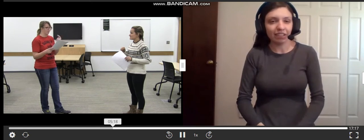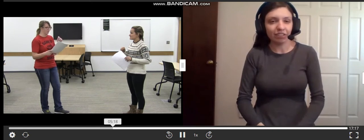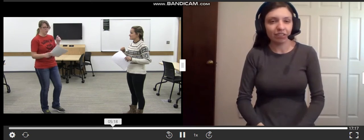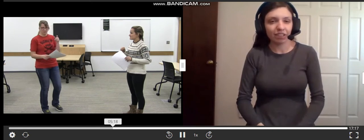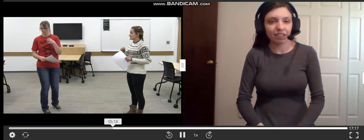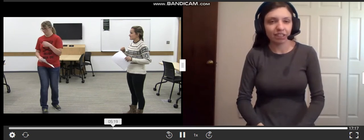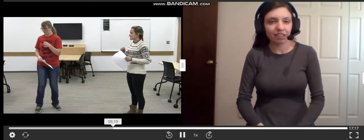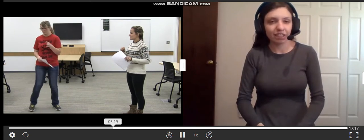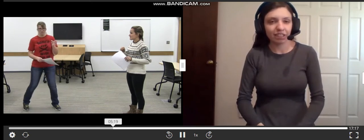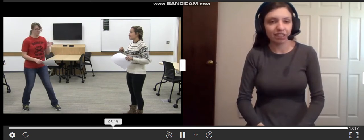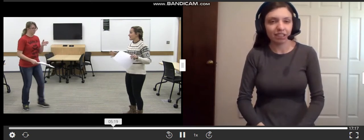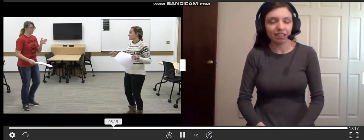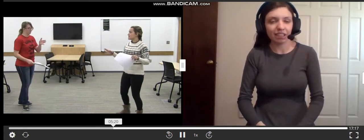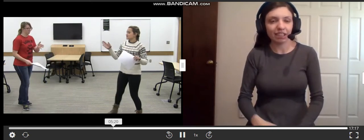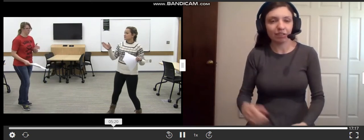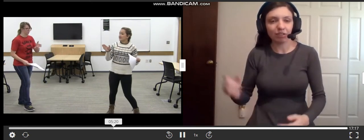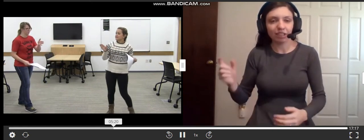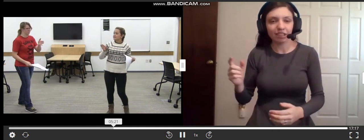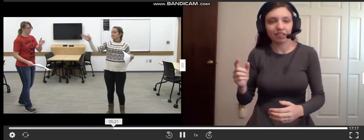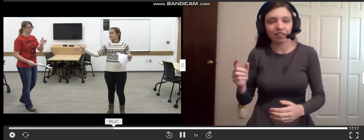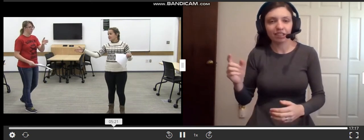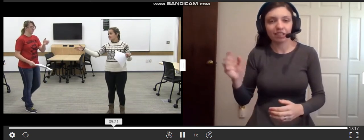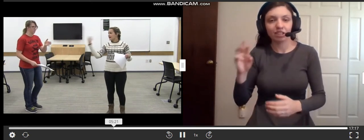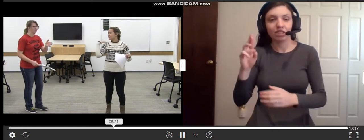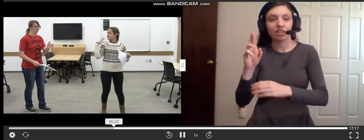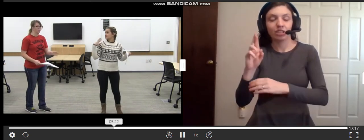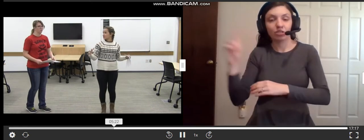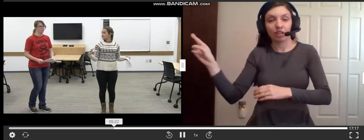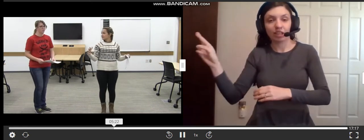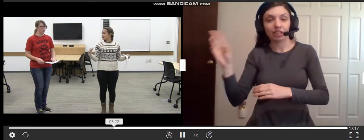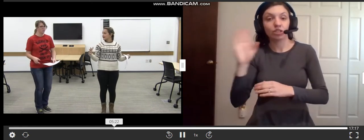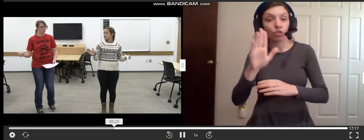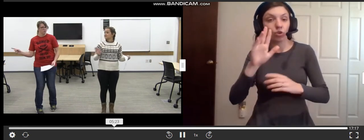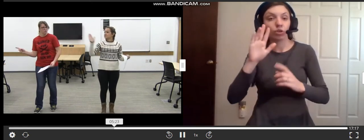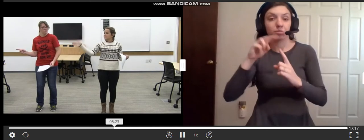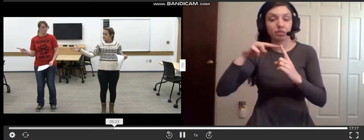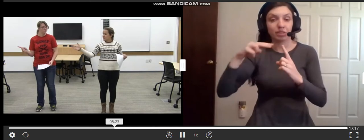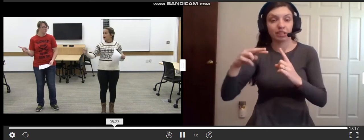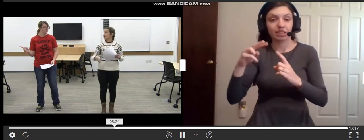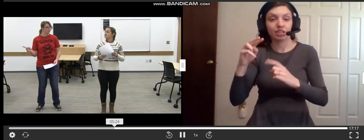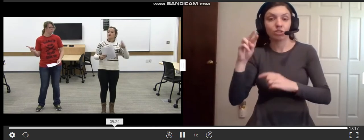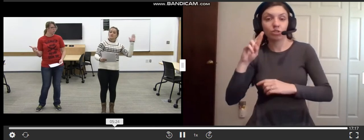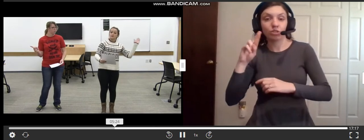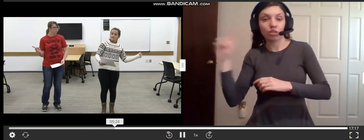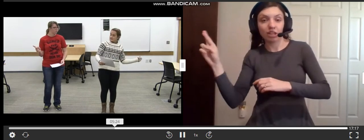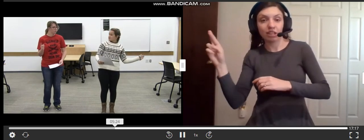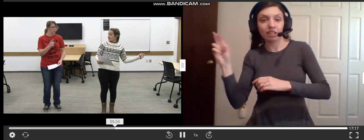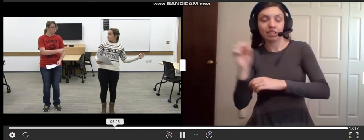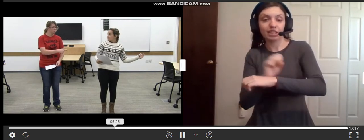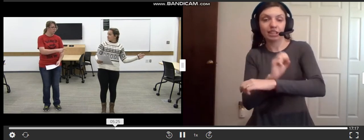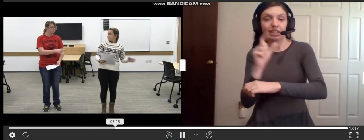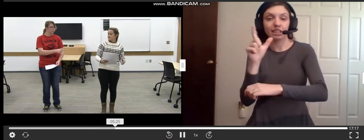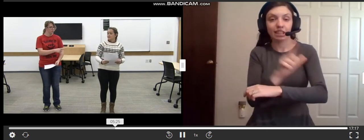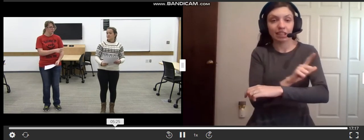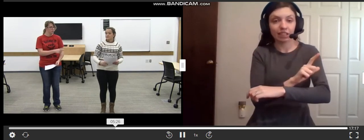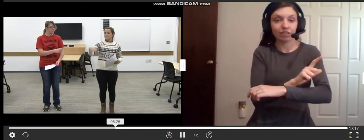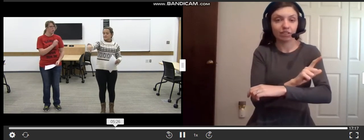Kind of. Yeah. I think so, like, this is stage right. It's from your perspective. So, stage right, stage